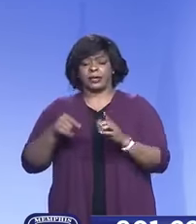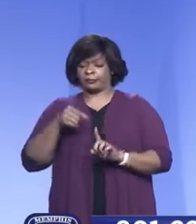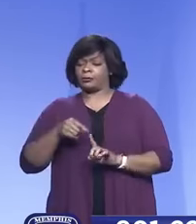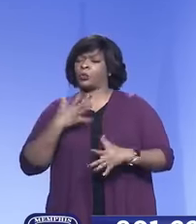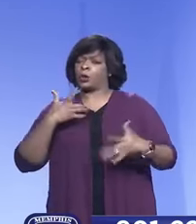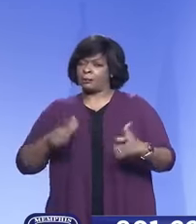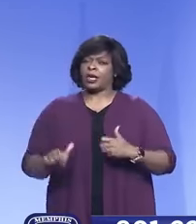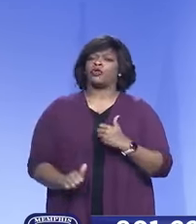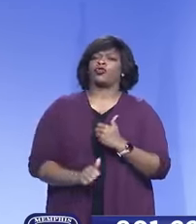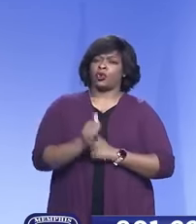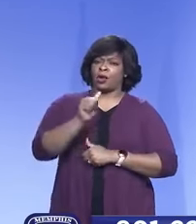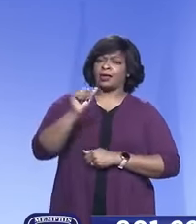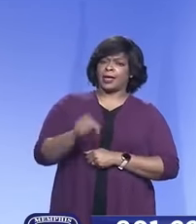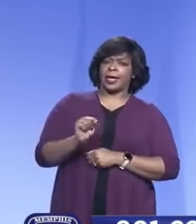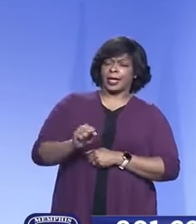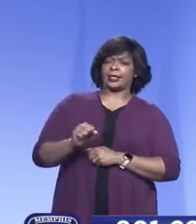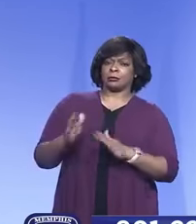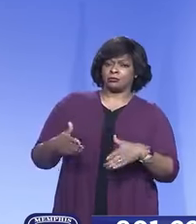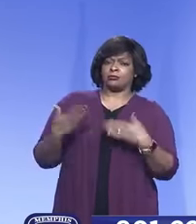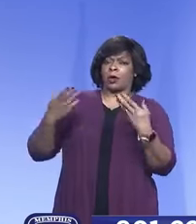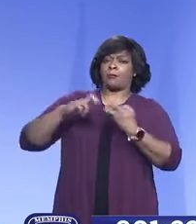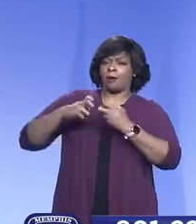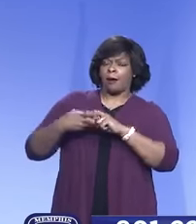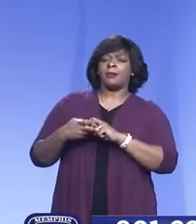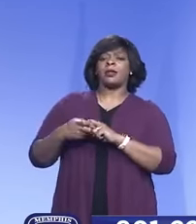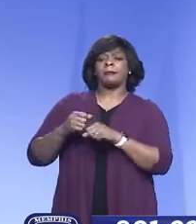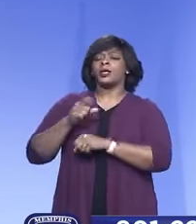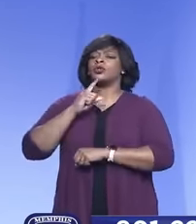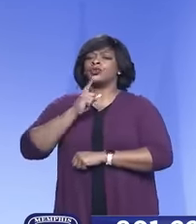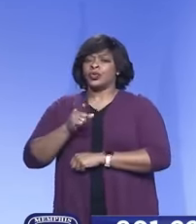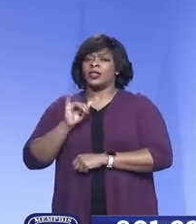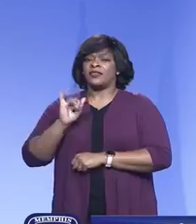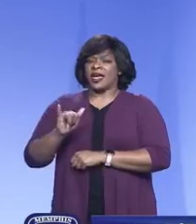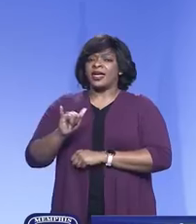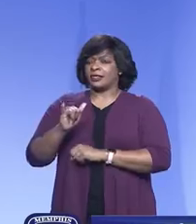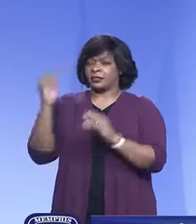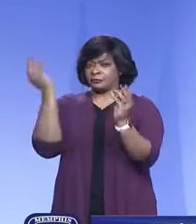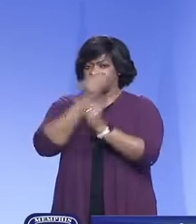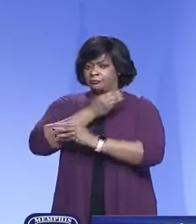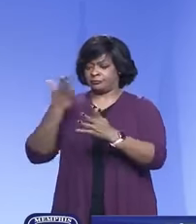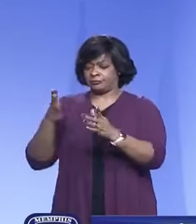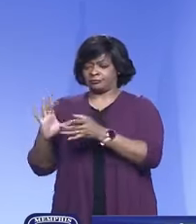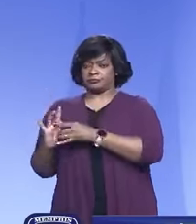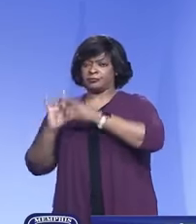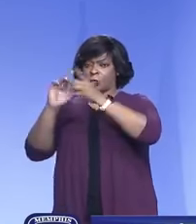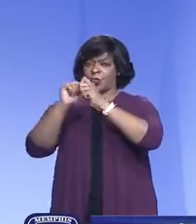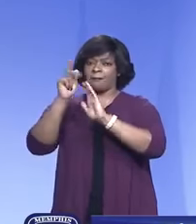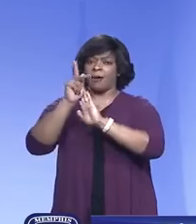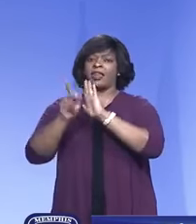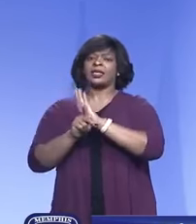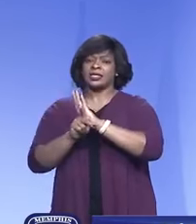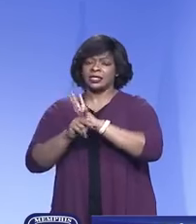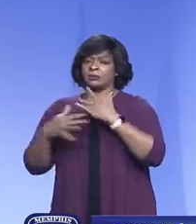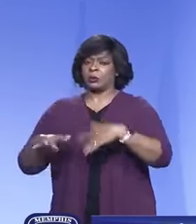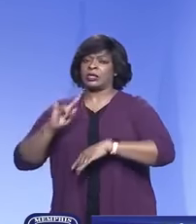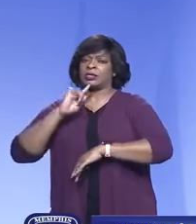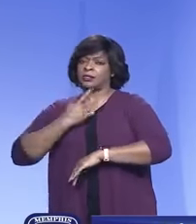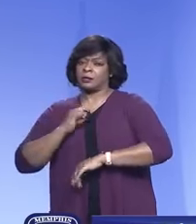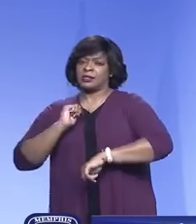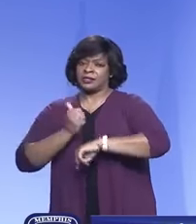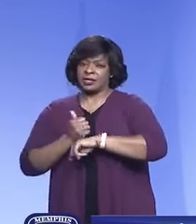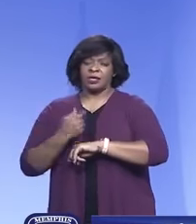threat present, and make sure that it is rooted in policy. And we do not